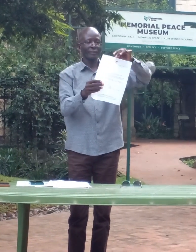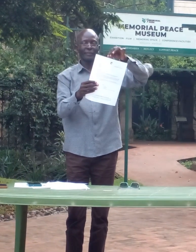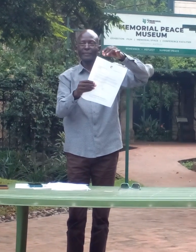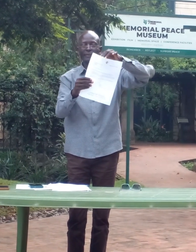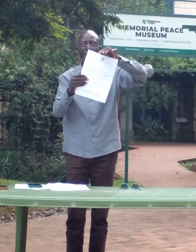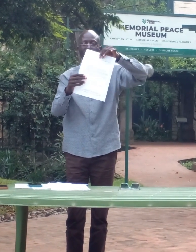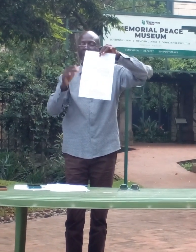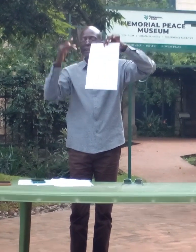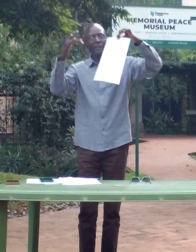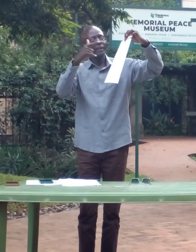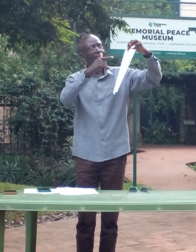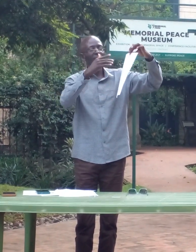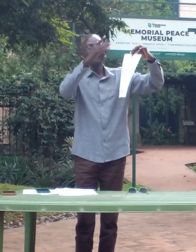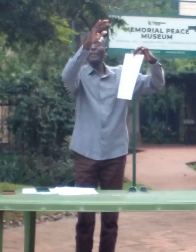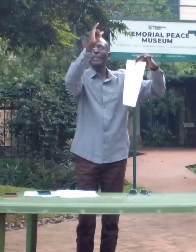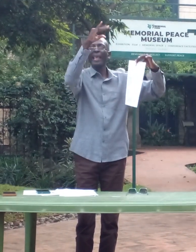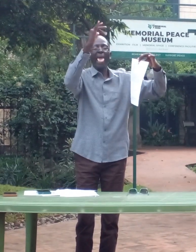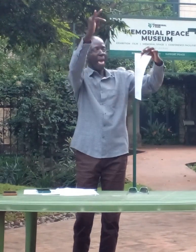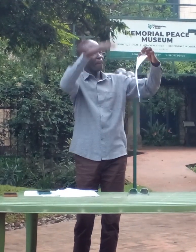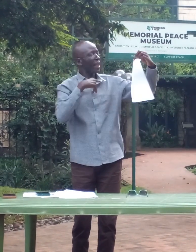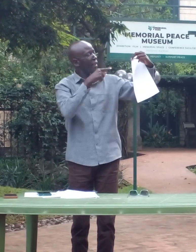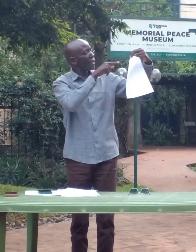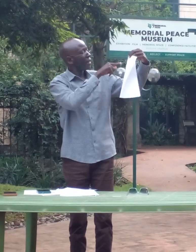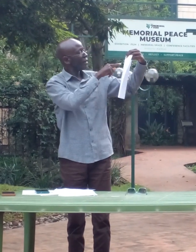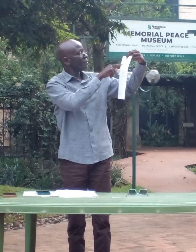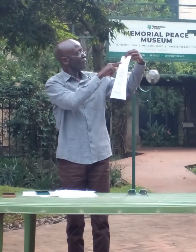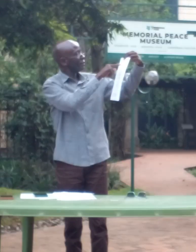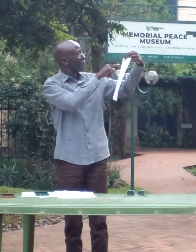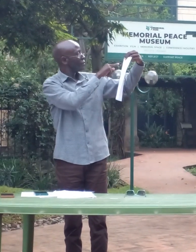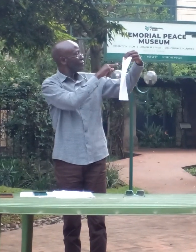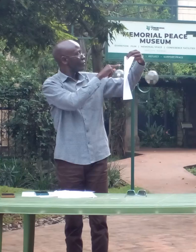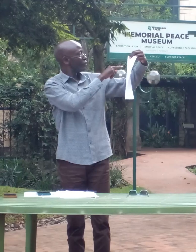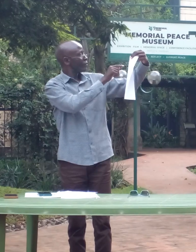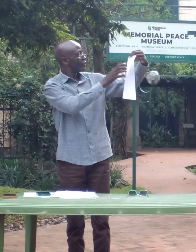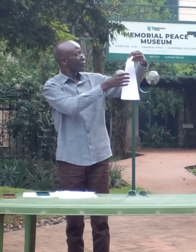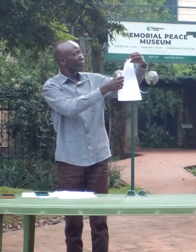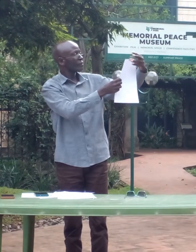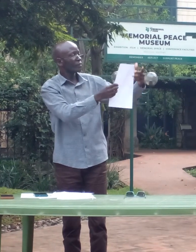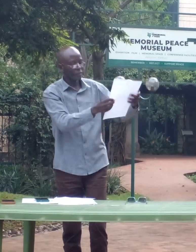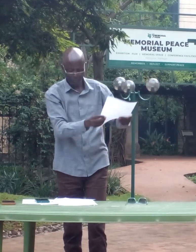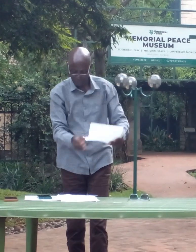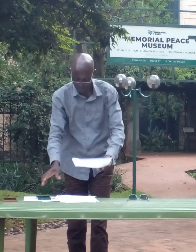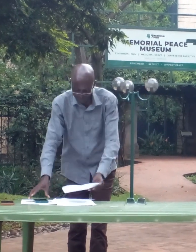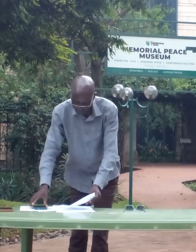Now, this is the letter that we got from the ICSD, the email that is the letter.